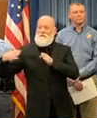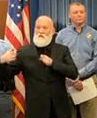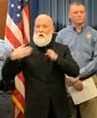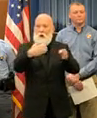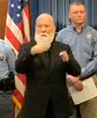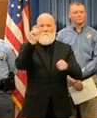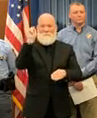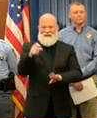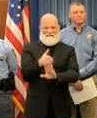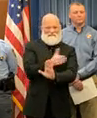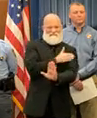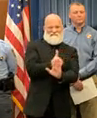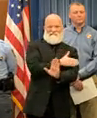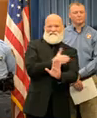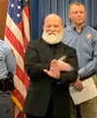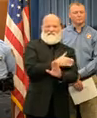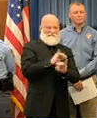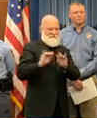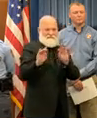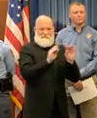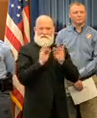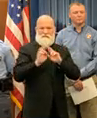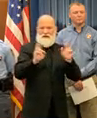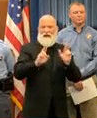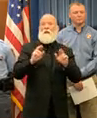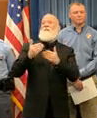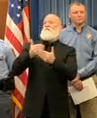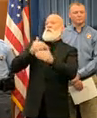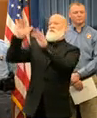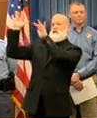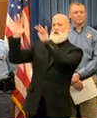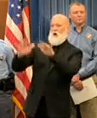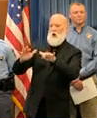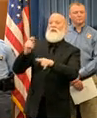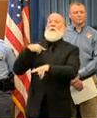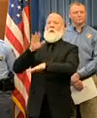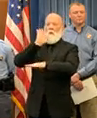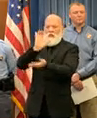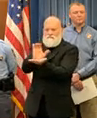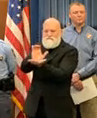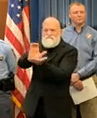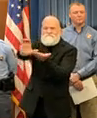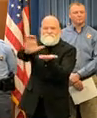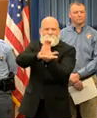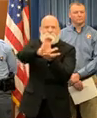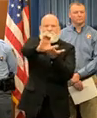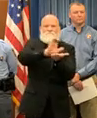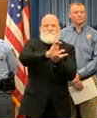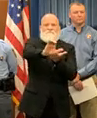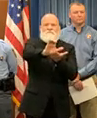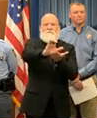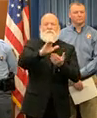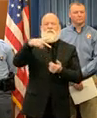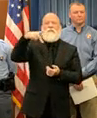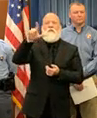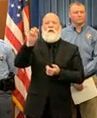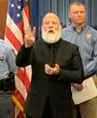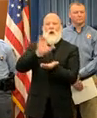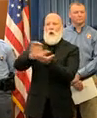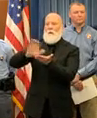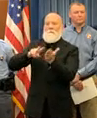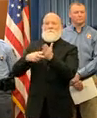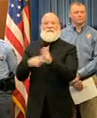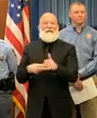As this precipitation comes down in freezing rain, sleet, and snow, it will take time for us to clear